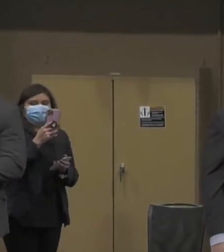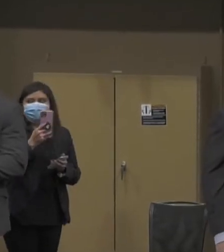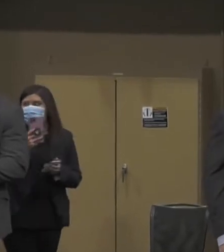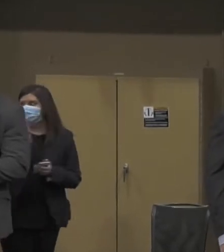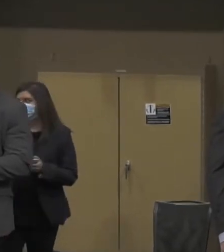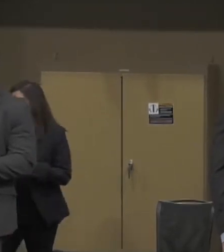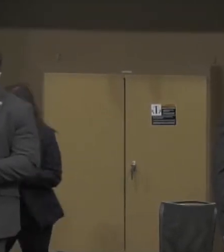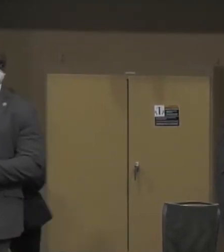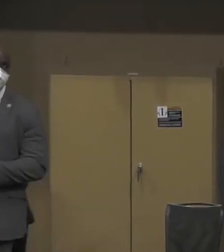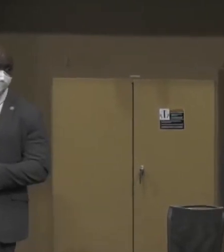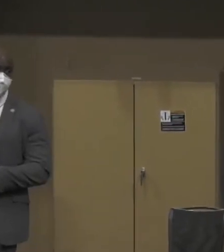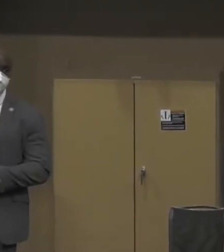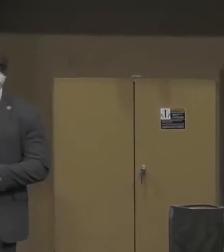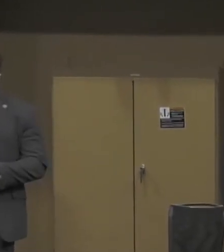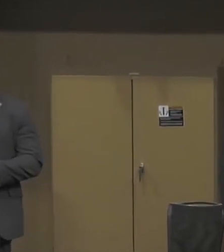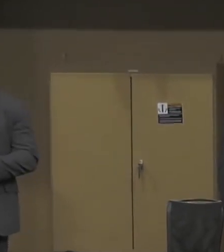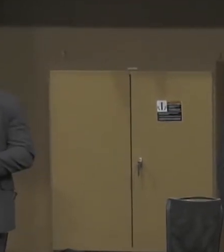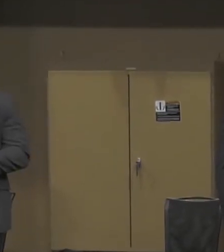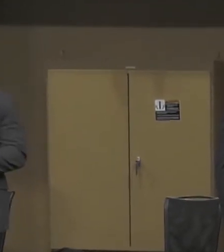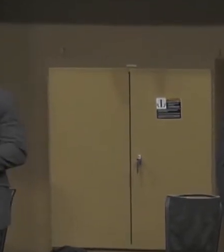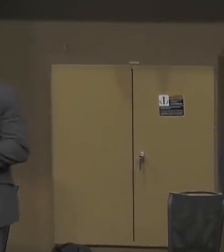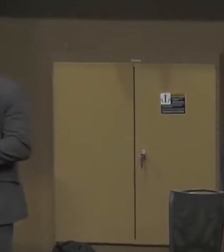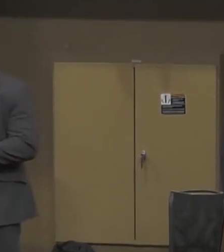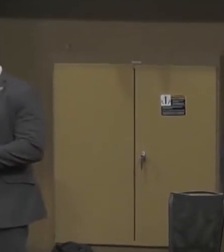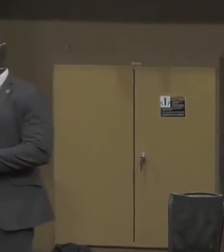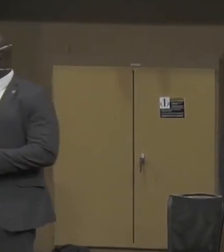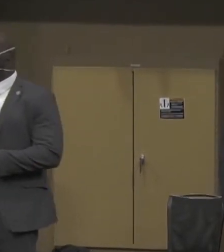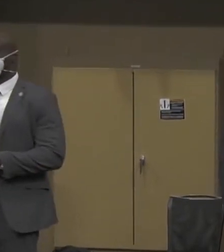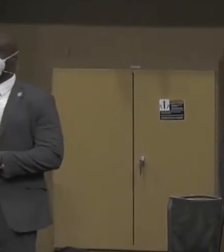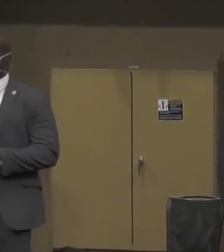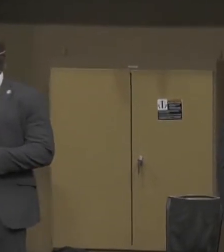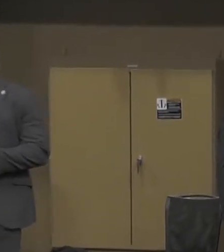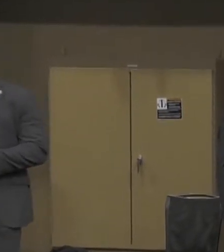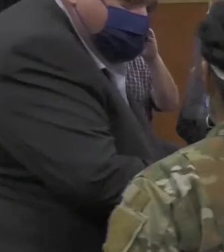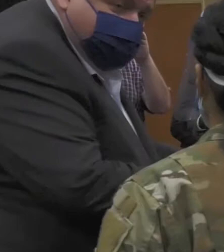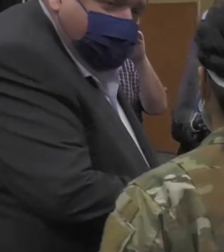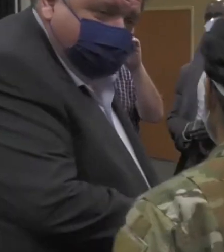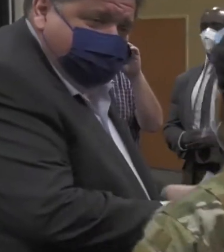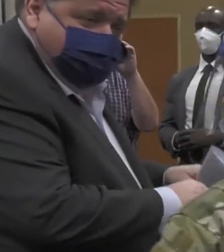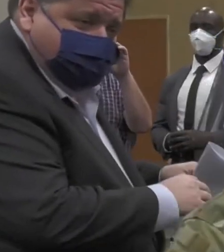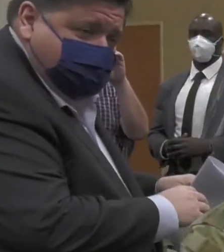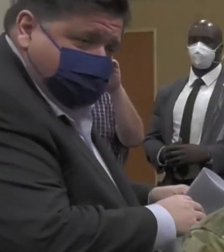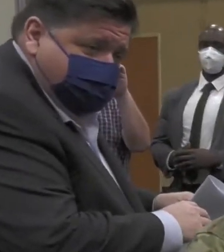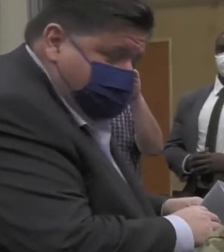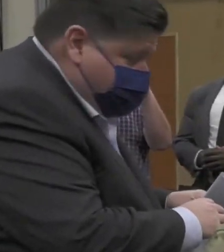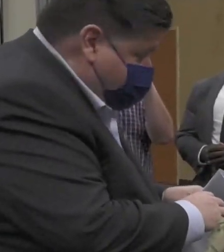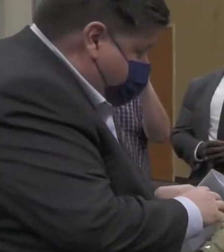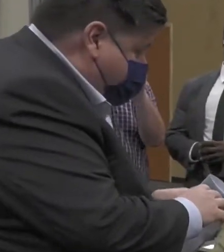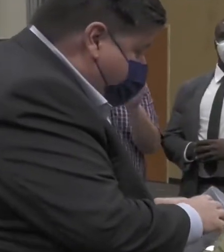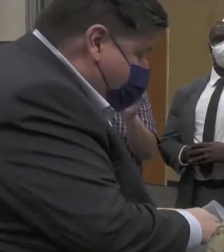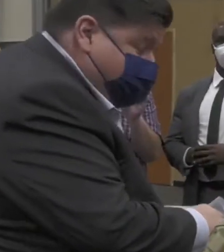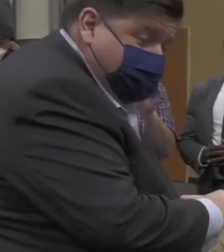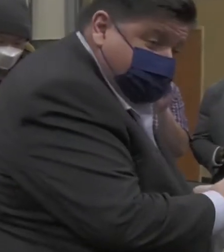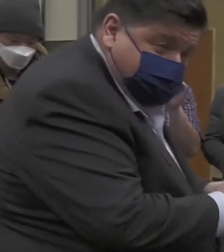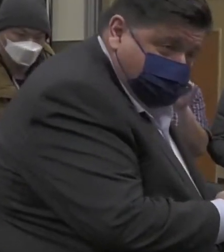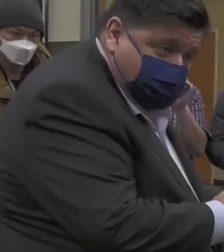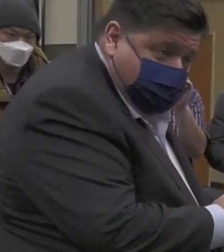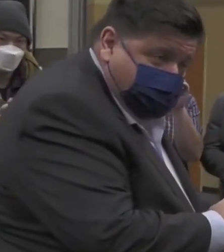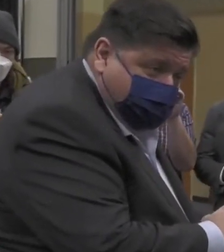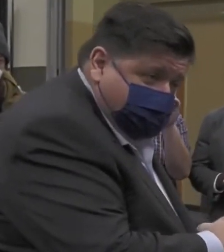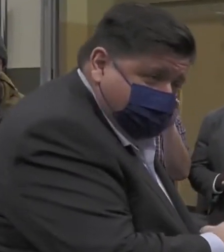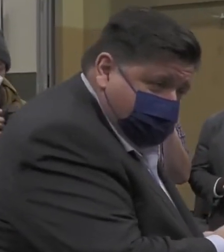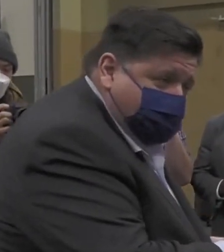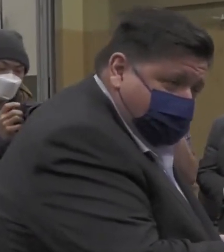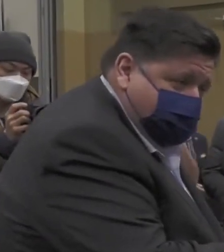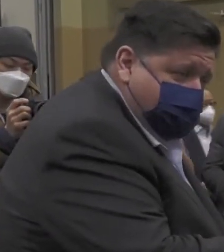and for frontline essential workers. Thanks to the Illinois National Guard, the Illinois Department of Public